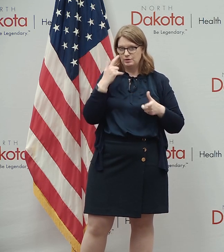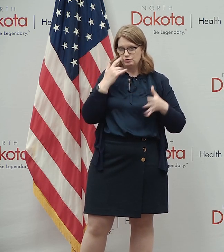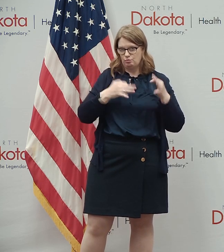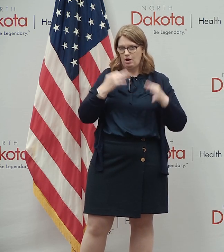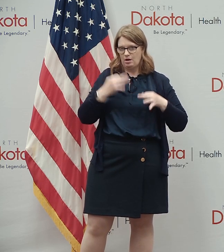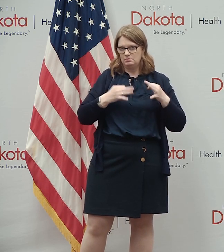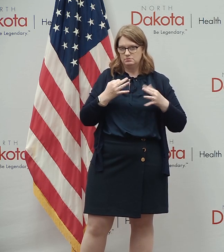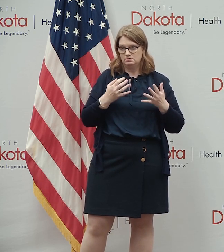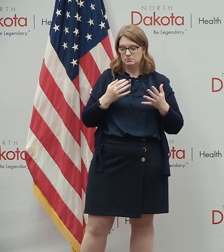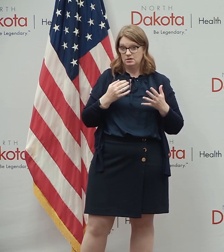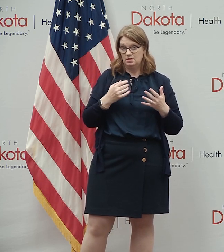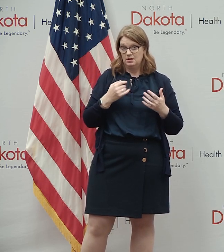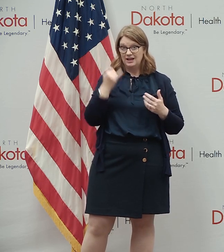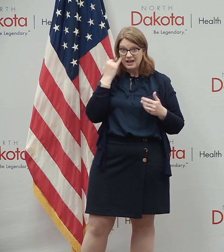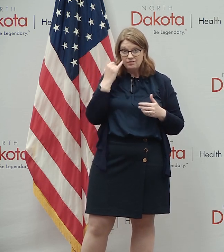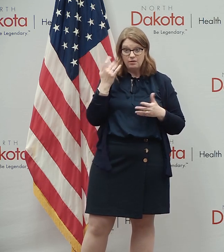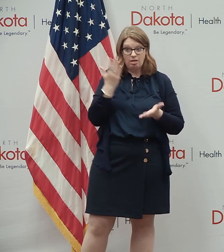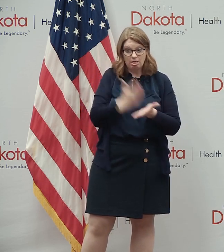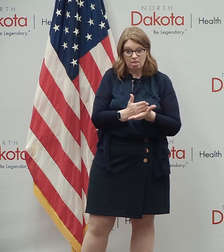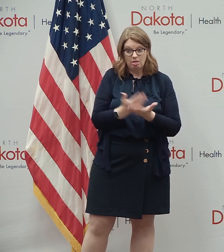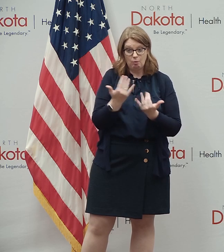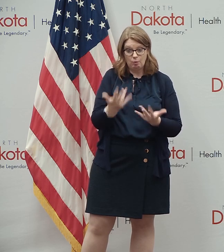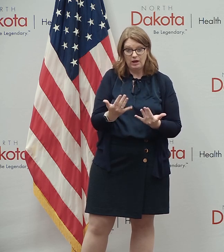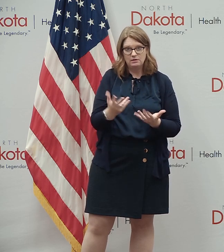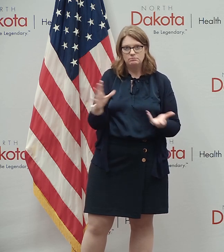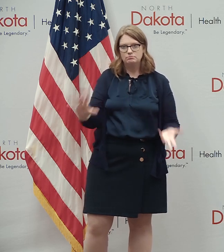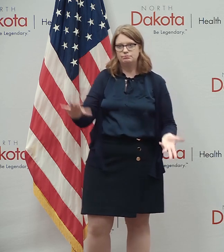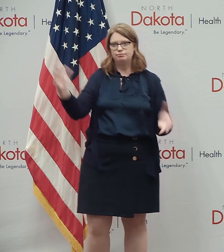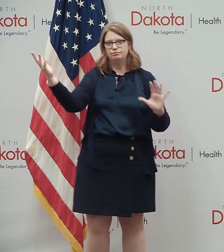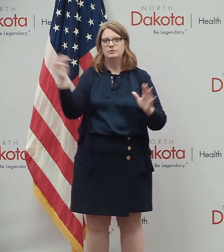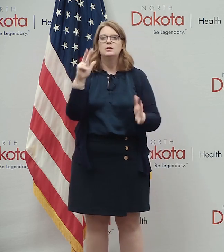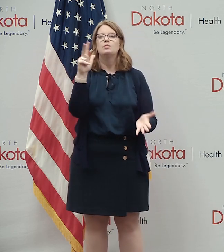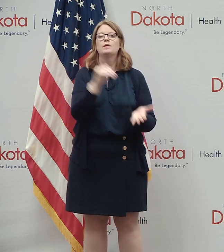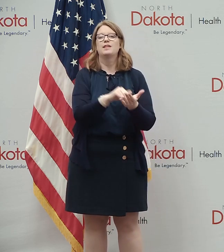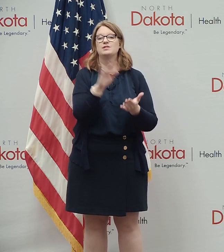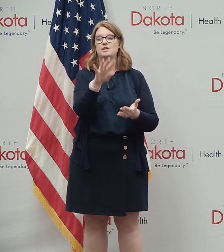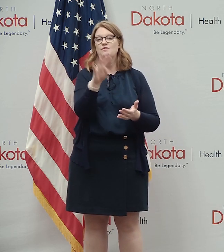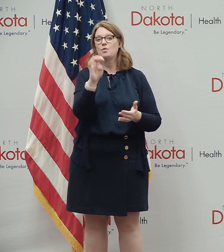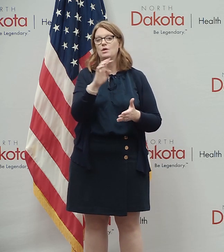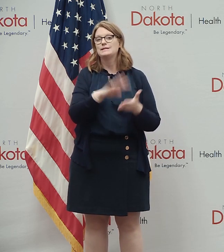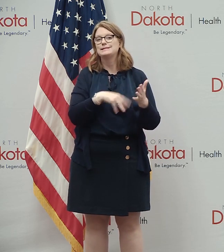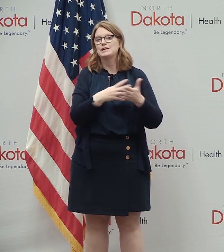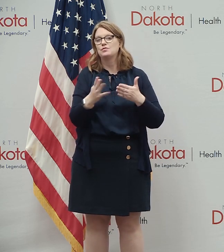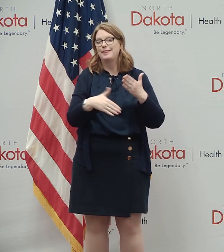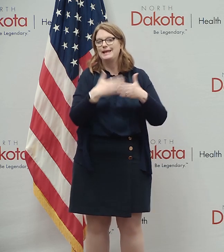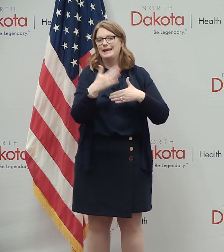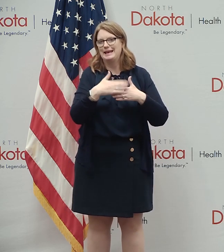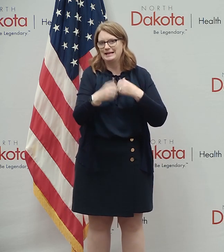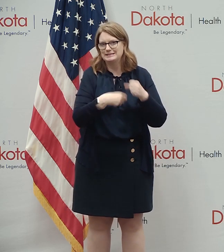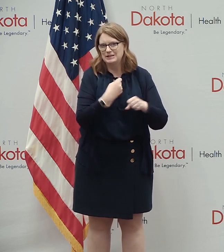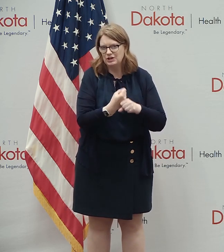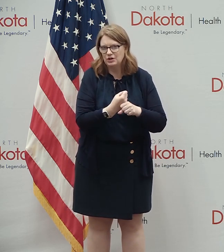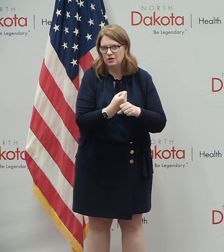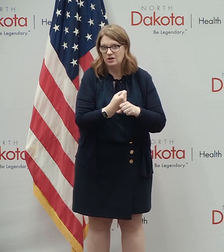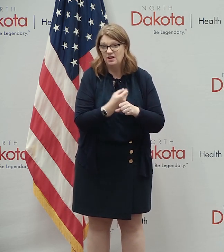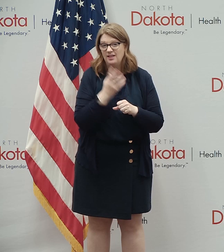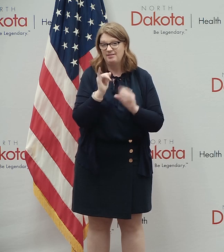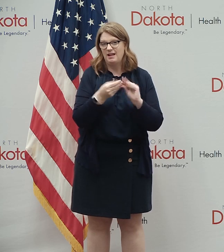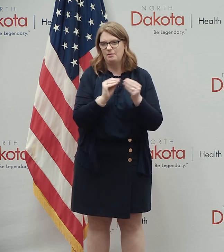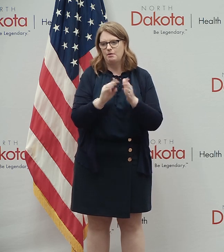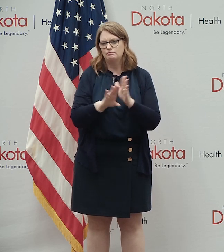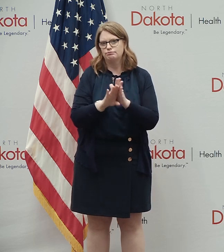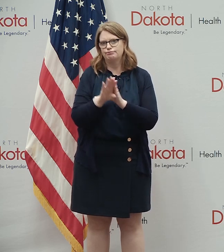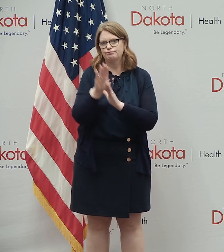unmanageable. So again, currently we already have 3,400 scheduled for the next year. Again, a number that's going to continue to